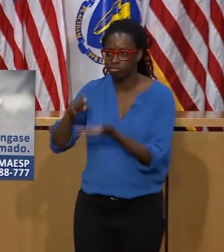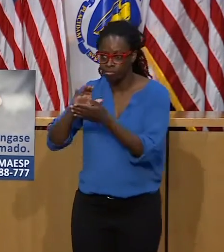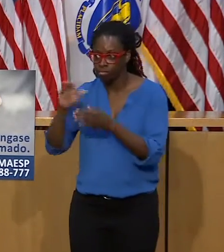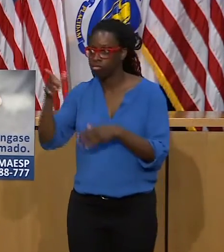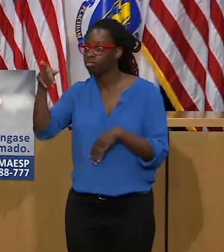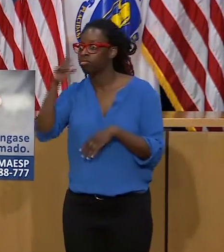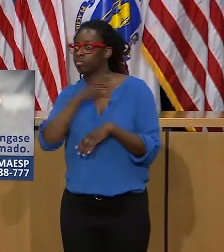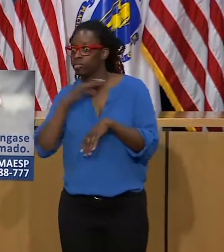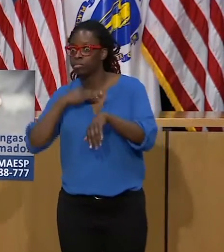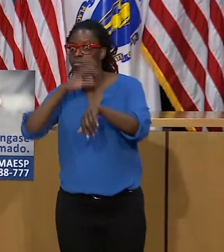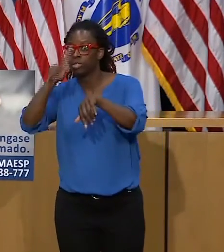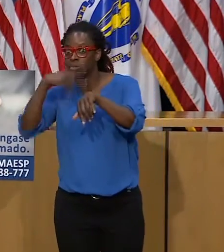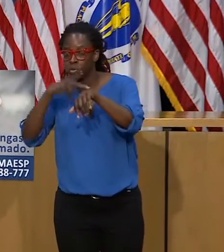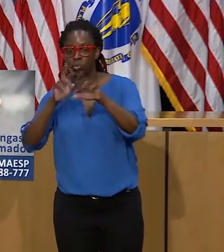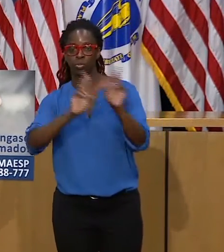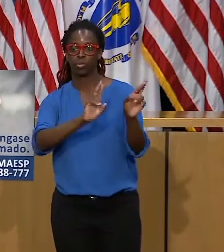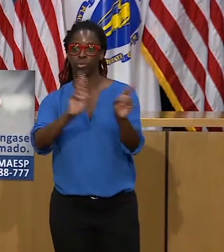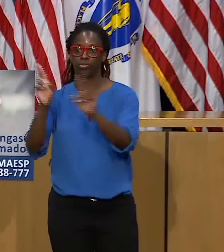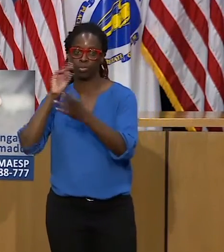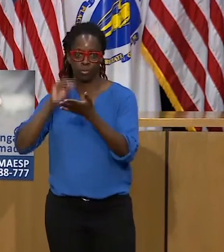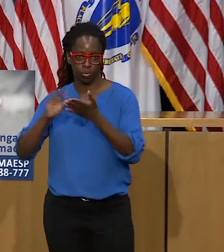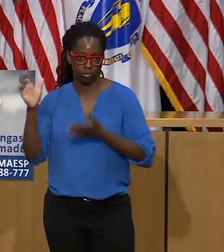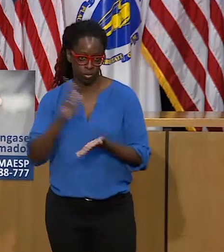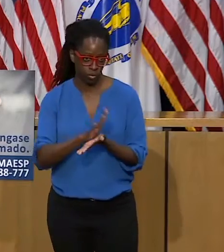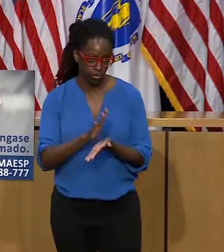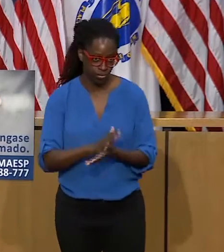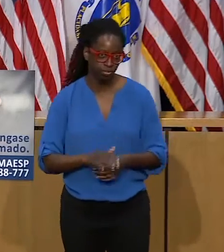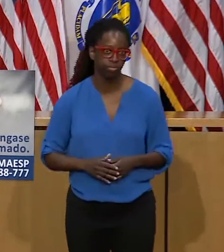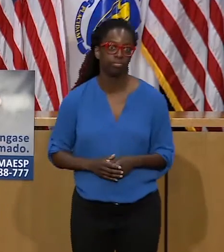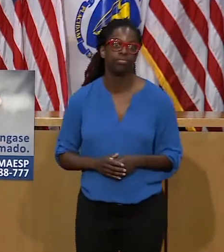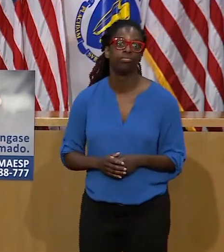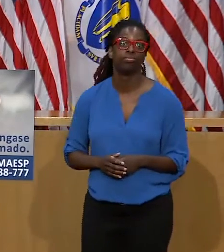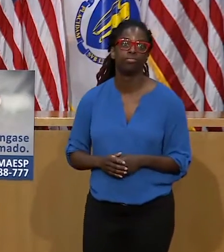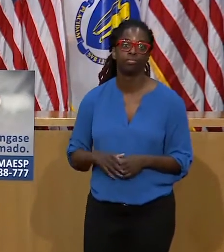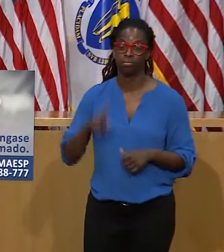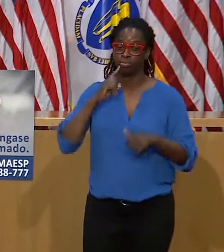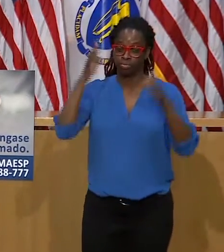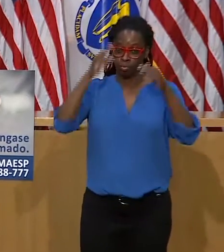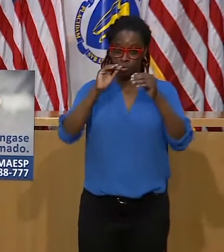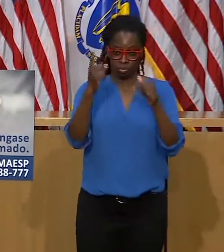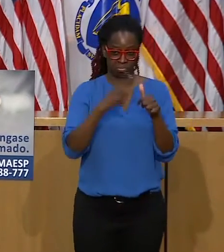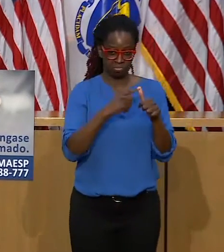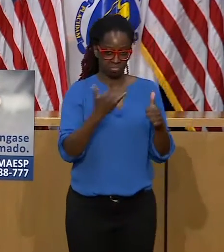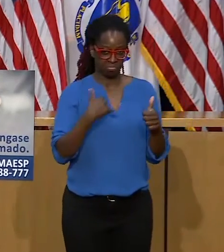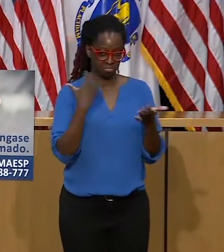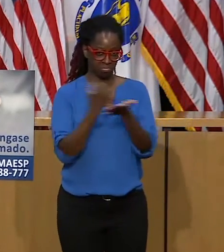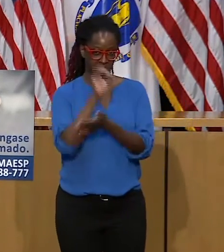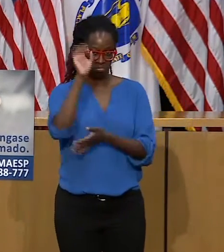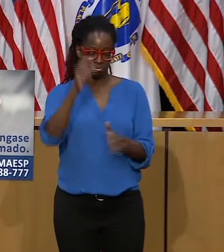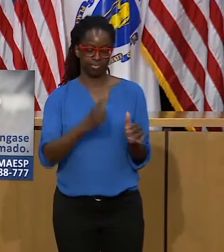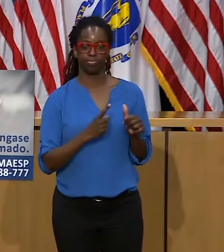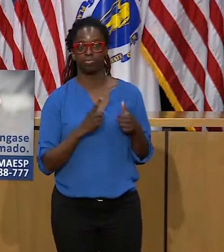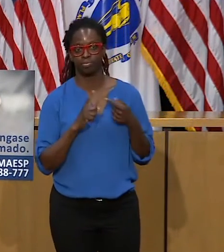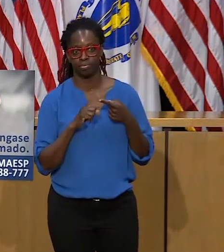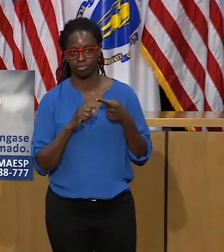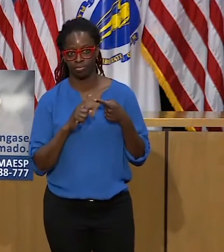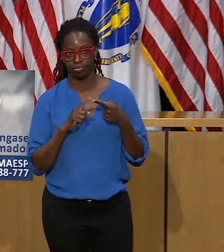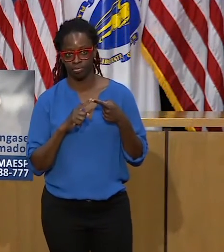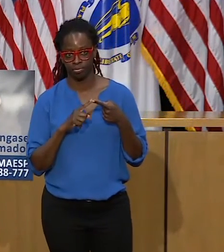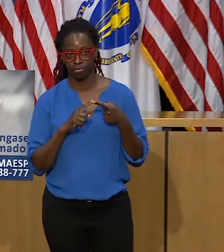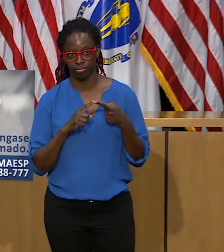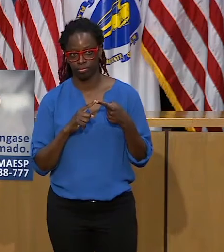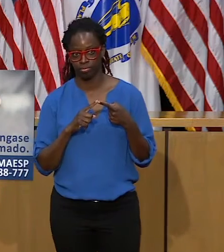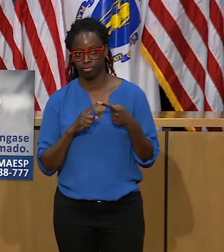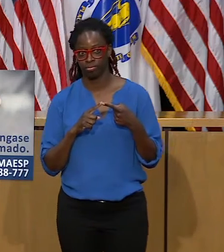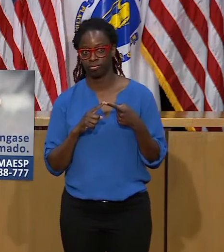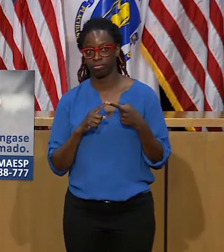first prioritize developing the in-person plan with the new safety requirements. The department will closely monitor how this